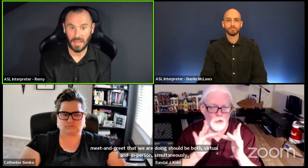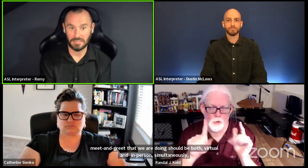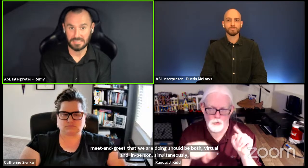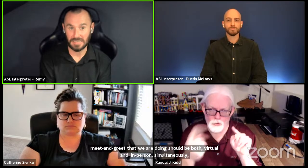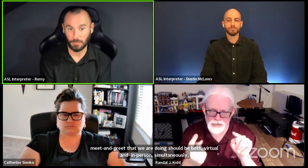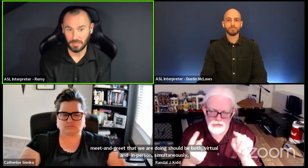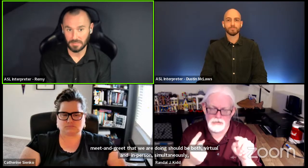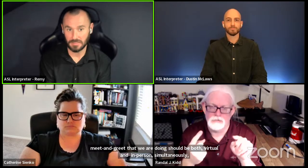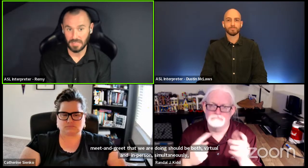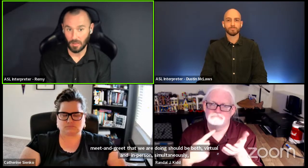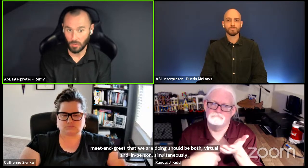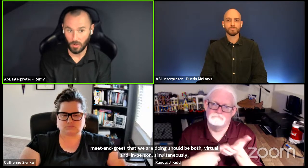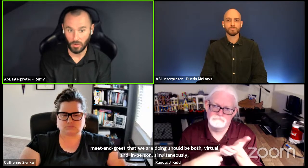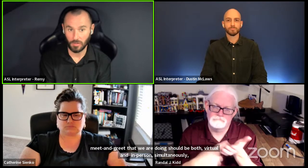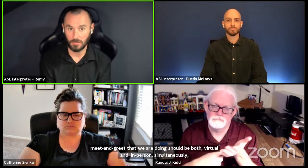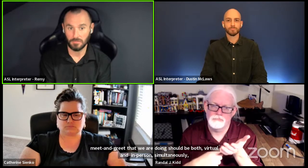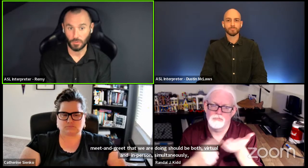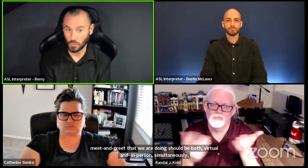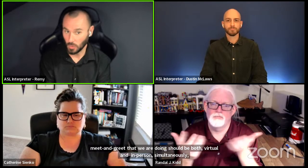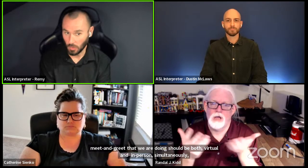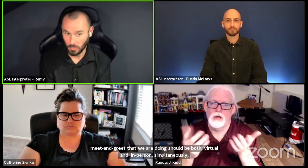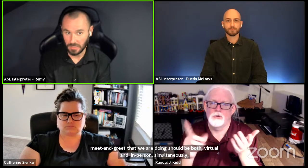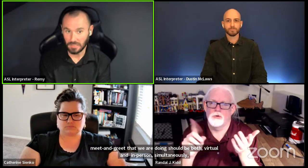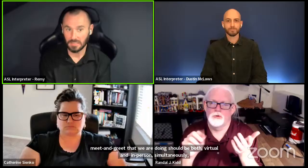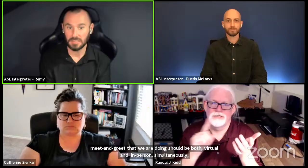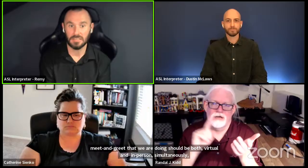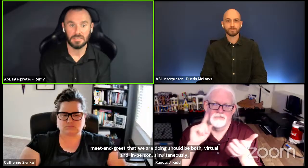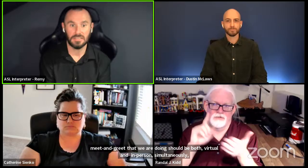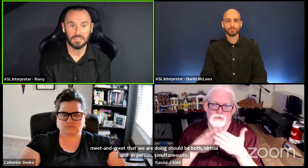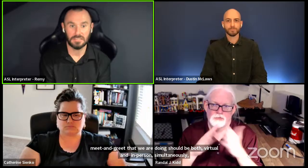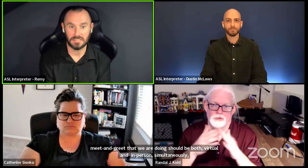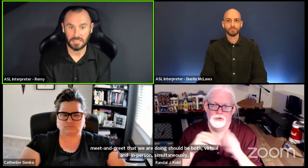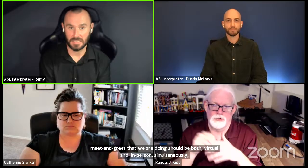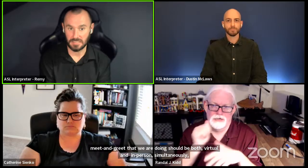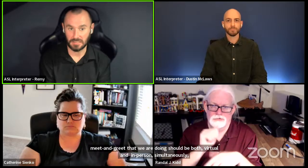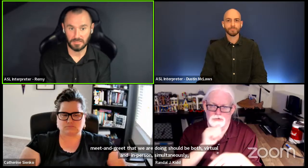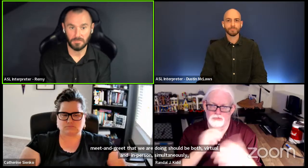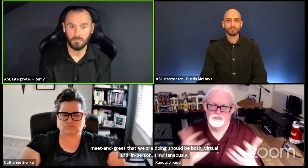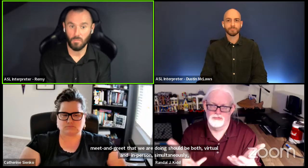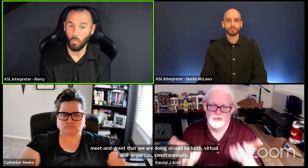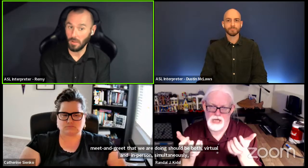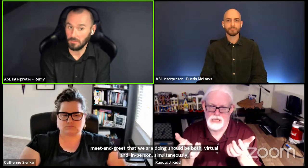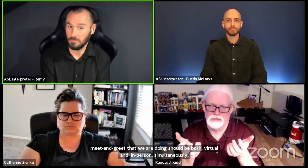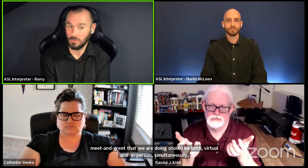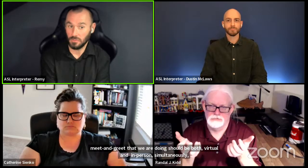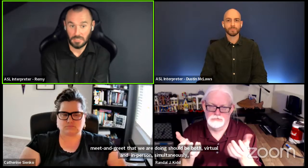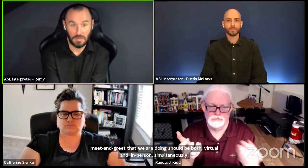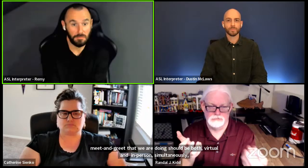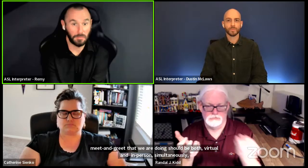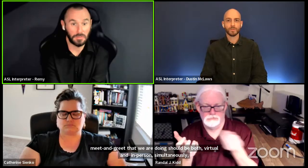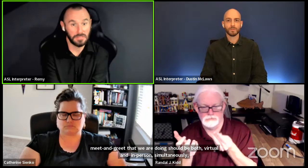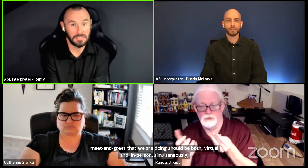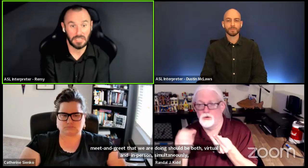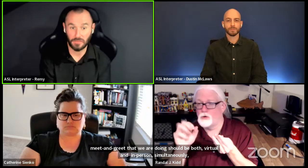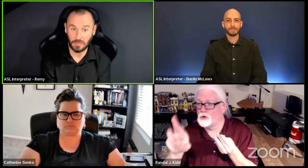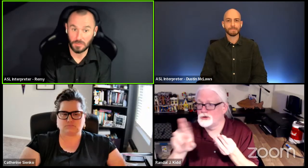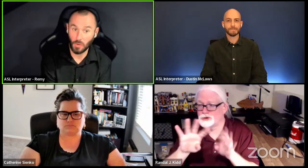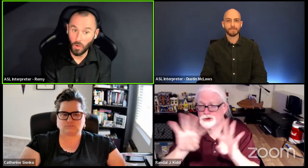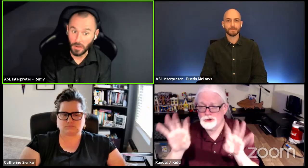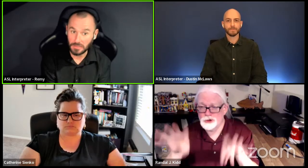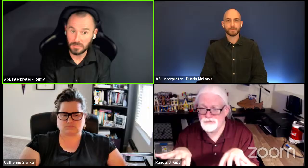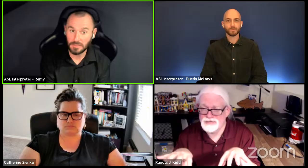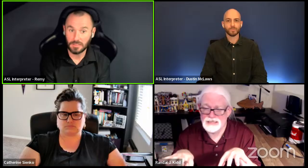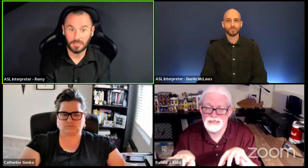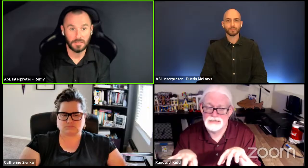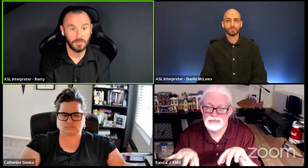might have a separate town hall, virtual only, discussing what do the DEP members in the state of